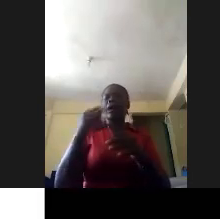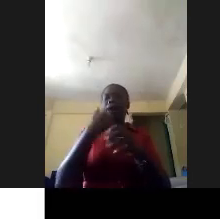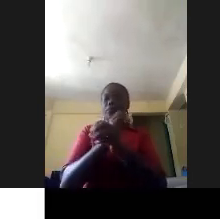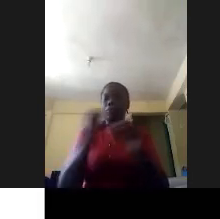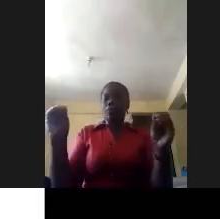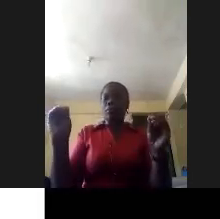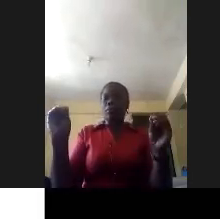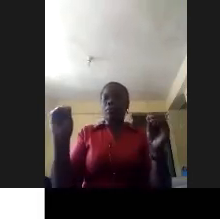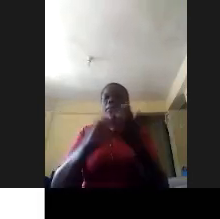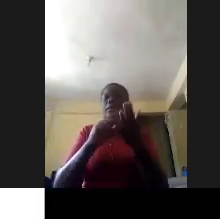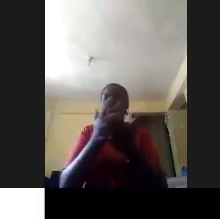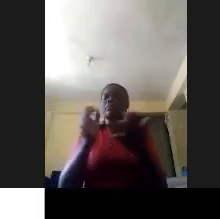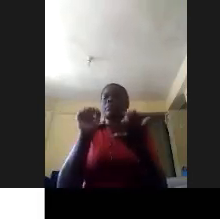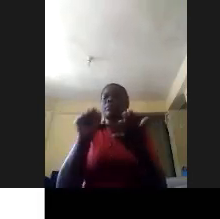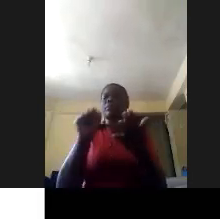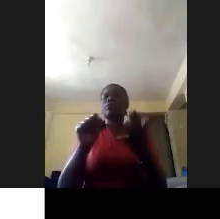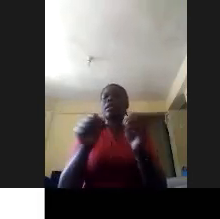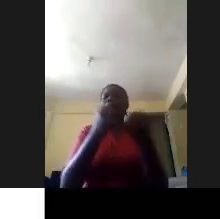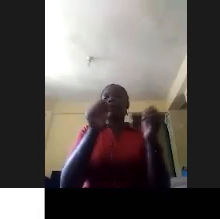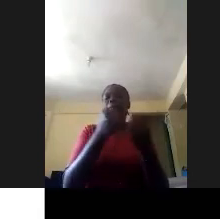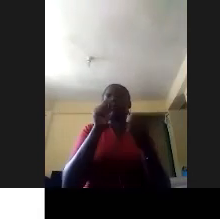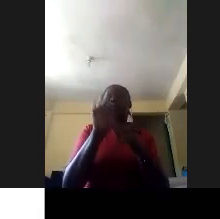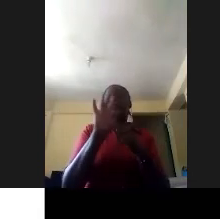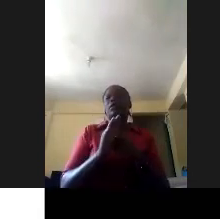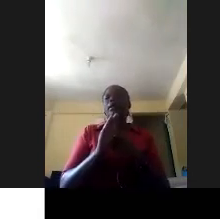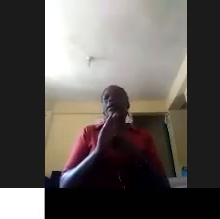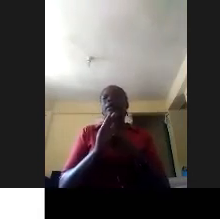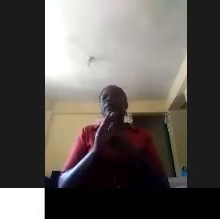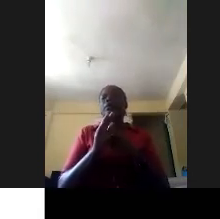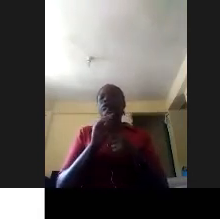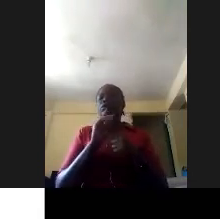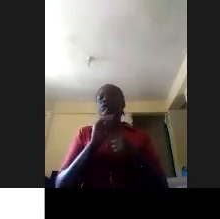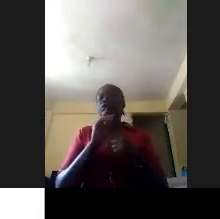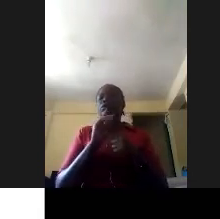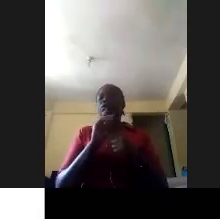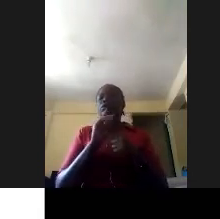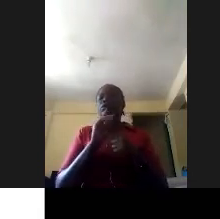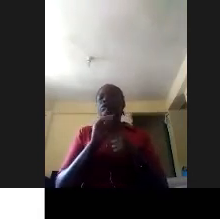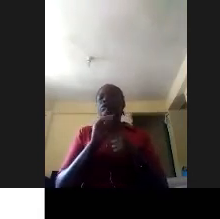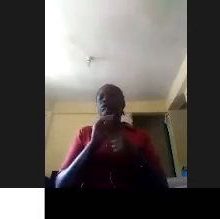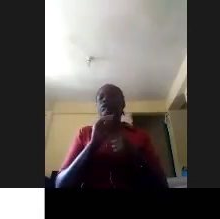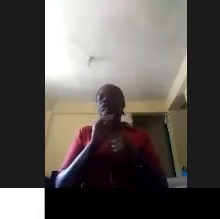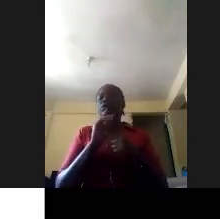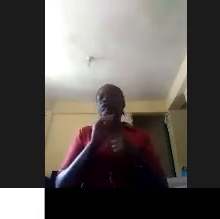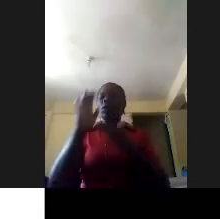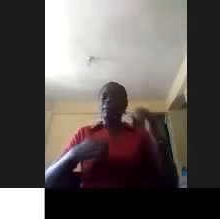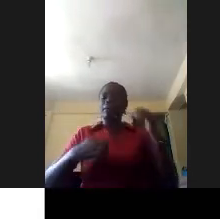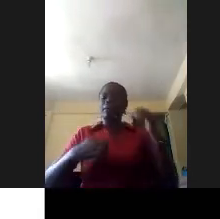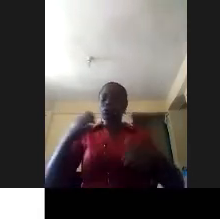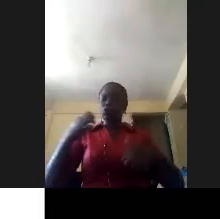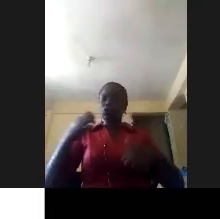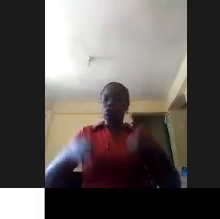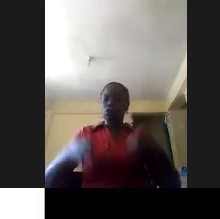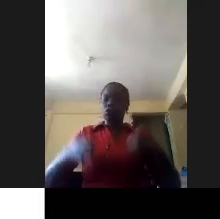going to be deprived in some way. Yeah. So become more emotionally intelligent and body intelligence all the